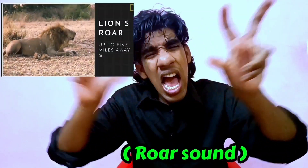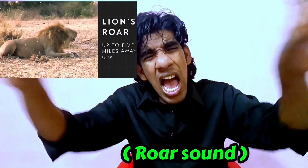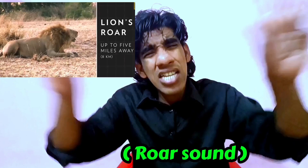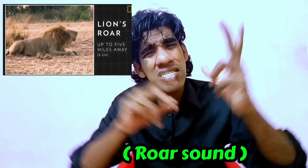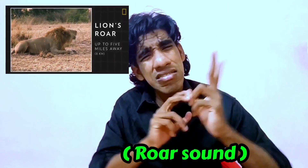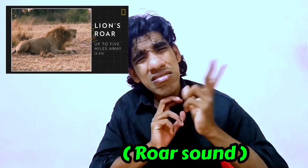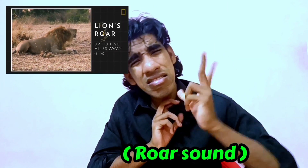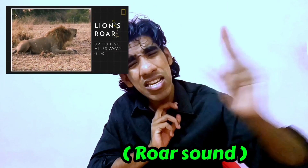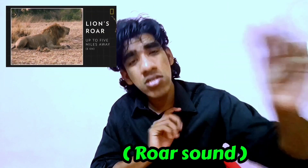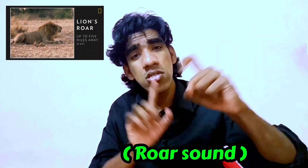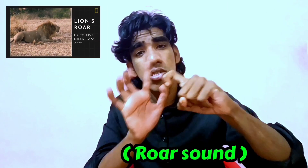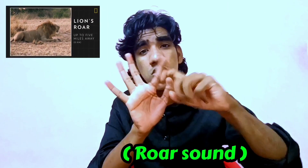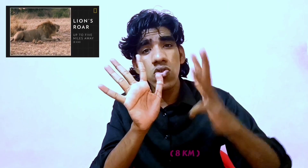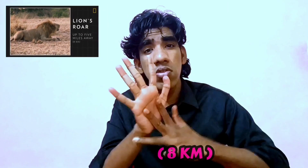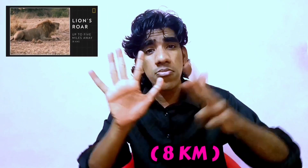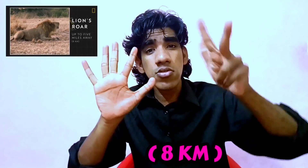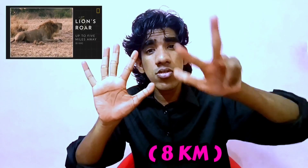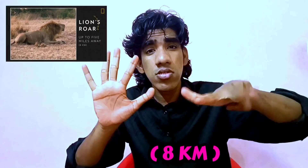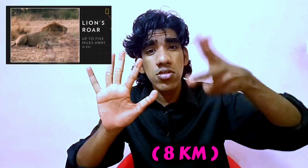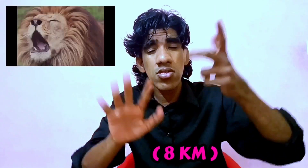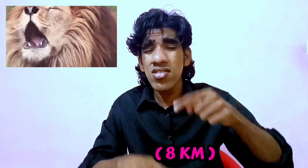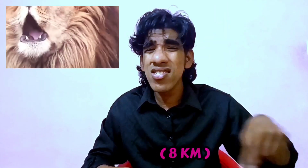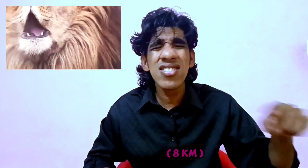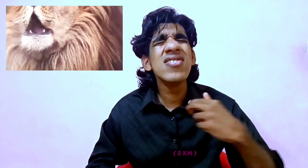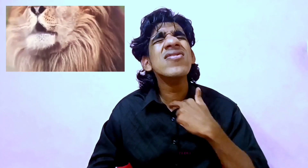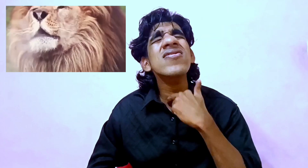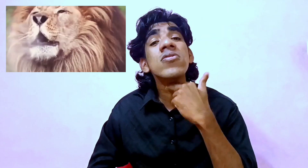5 miles away and can be nearly as